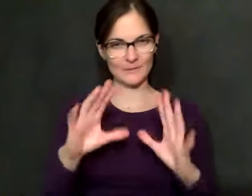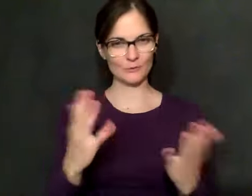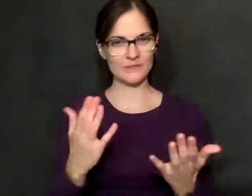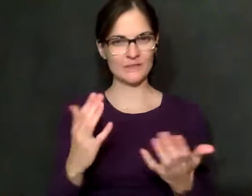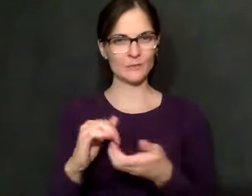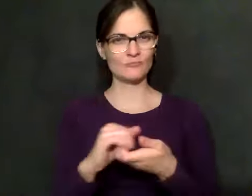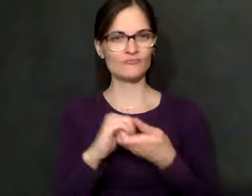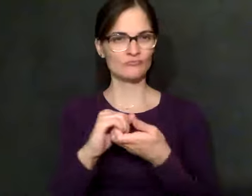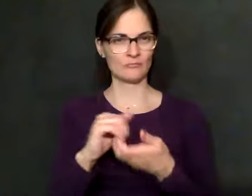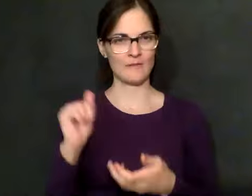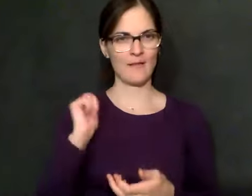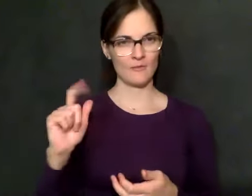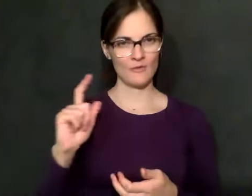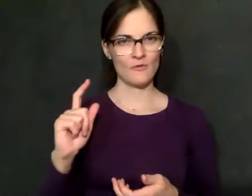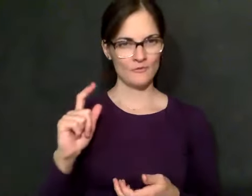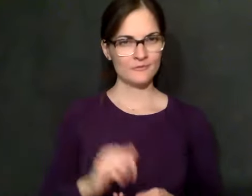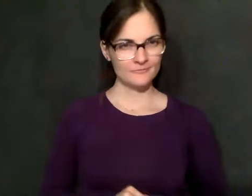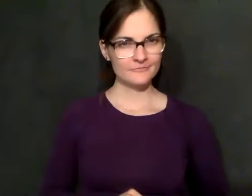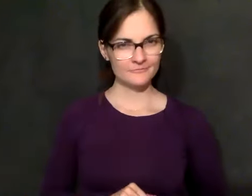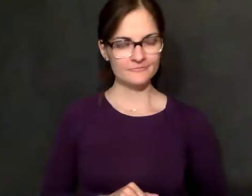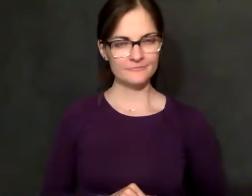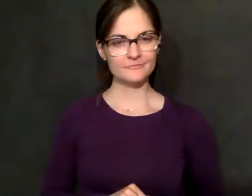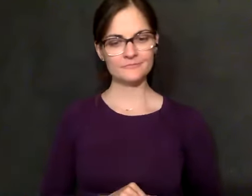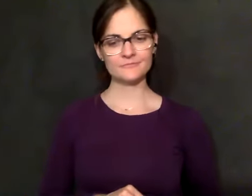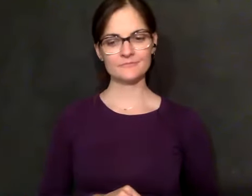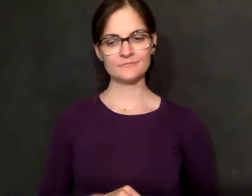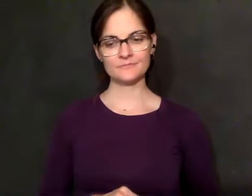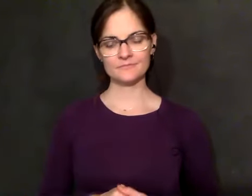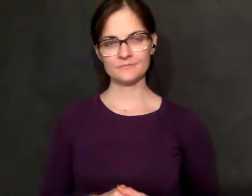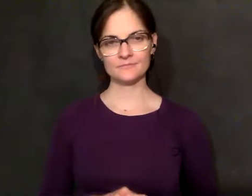miracles within the Al-Anon Fellowship, and